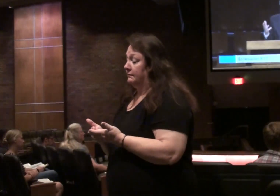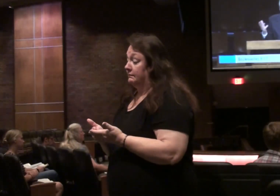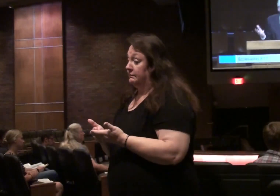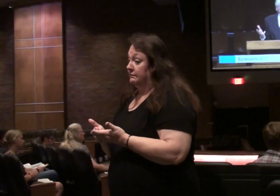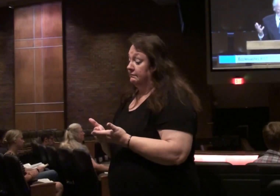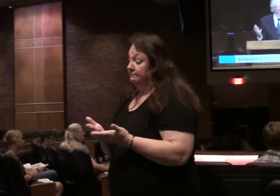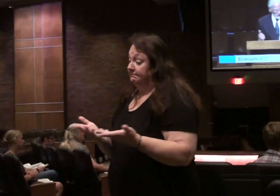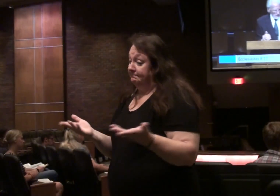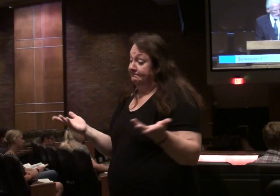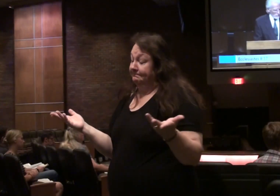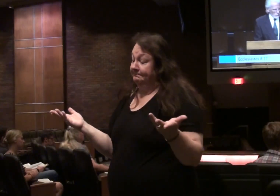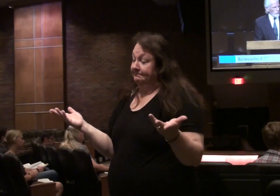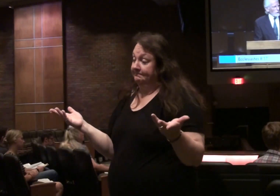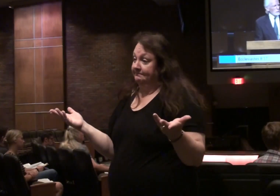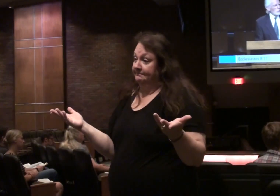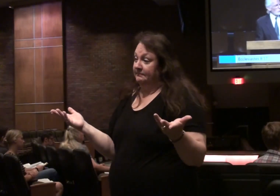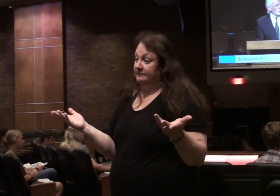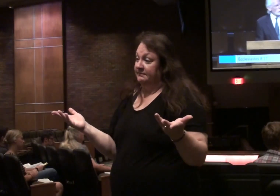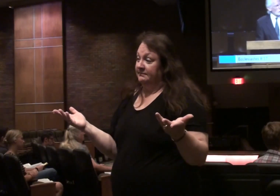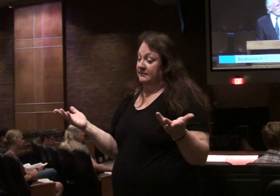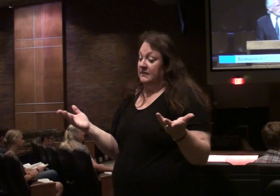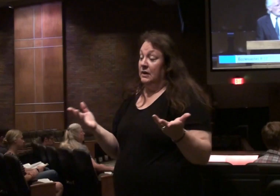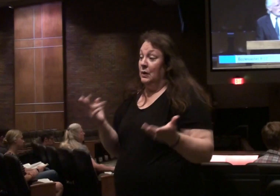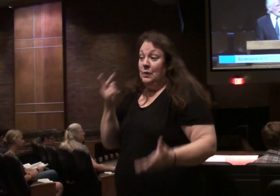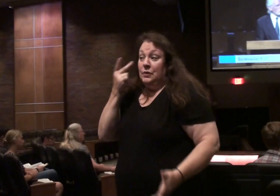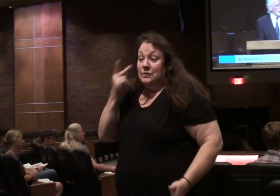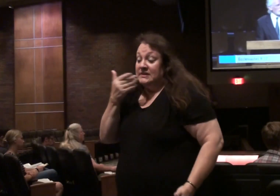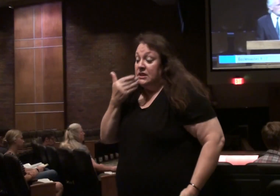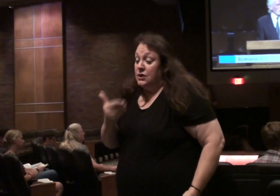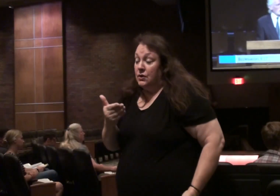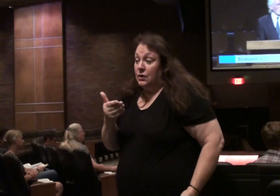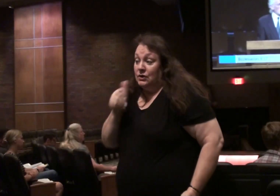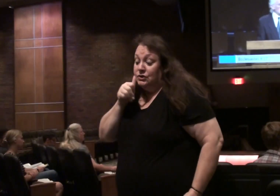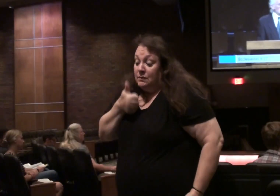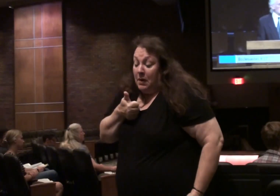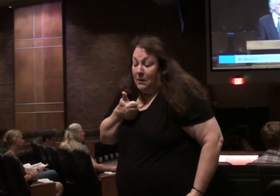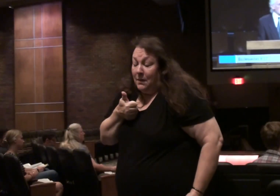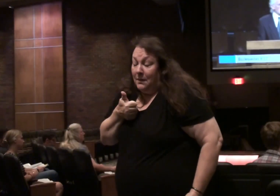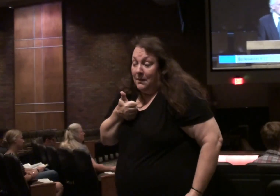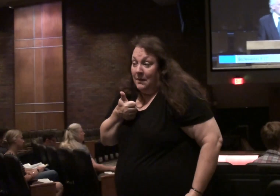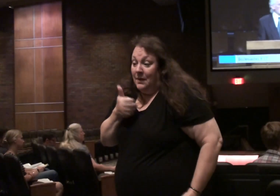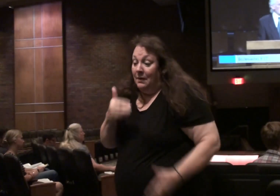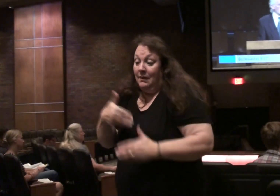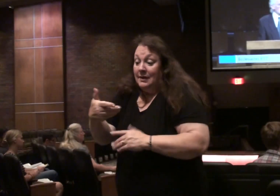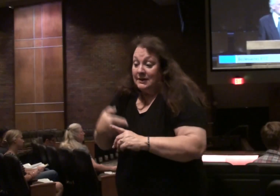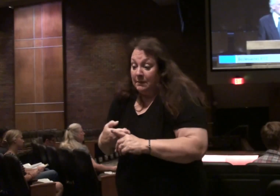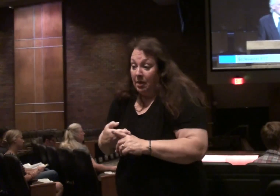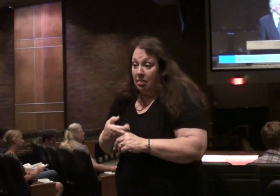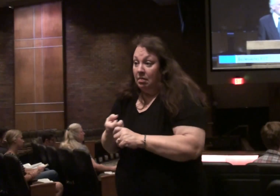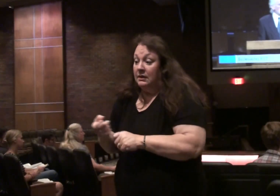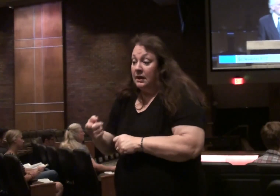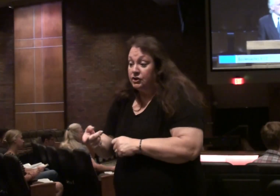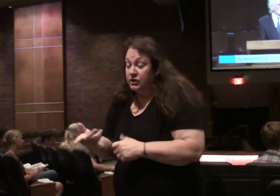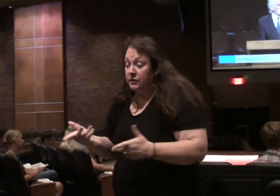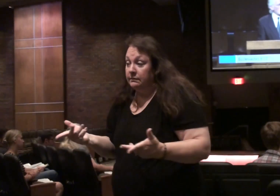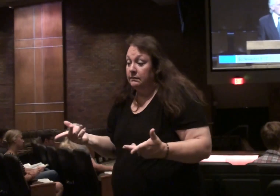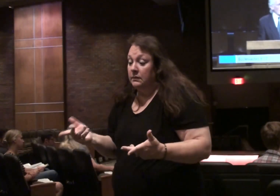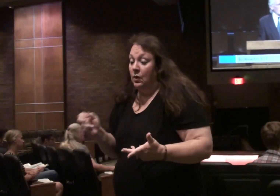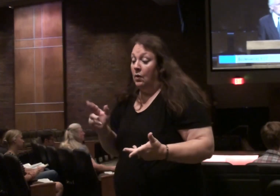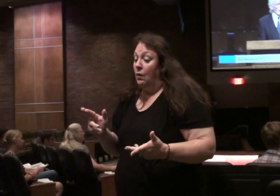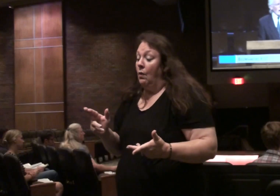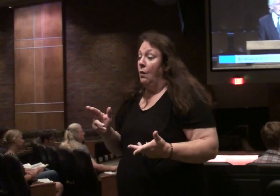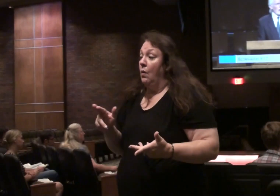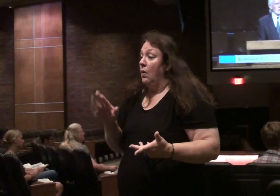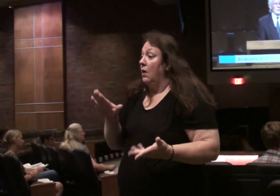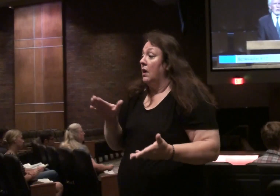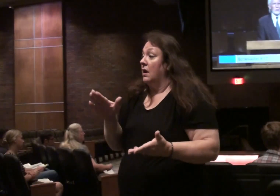Yeah, I mean, whether you'll see good out of that tomorrow, or next month, or next year, or the